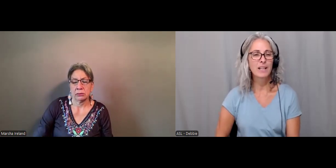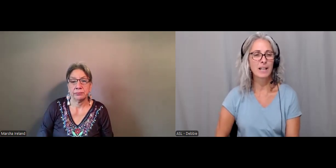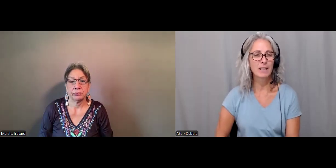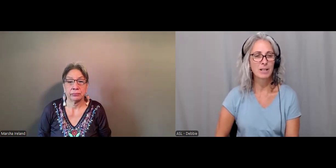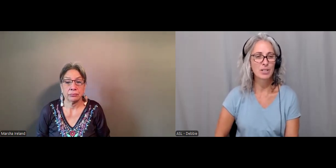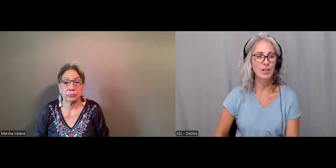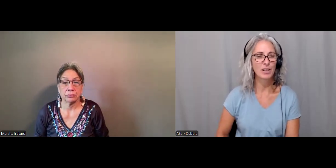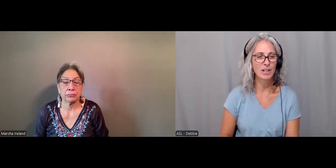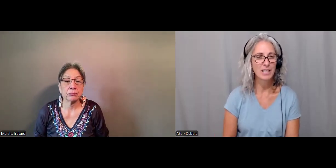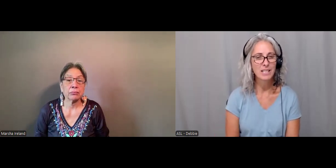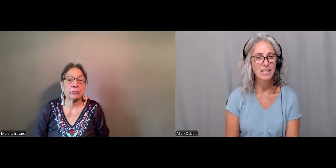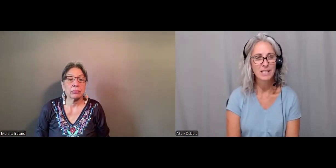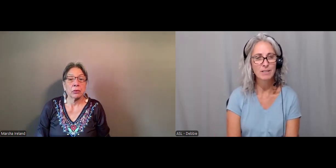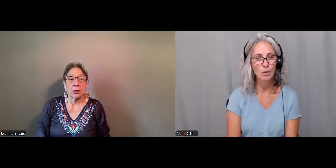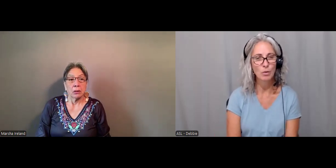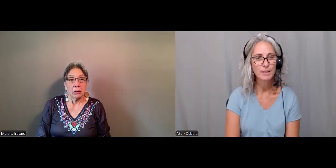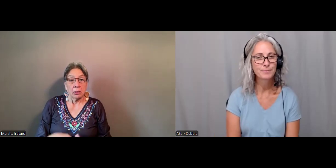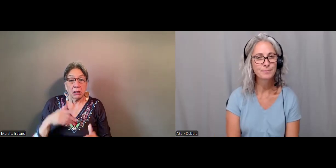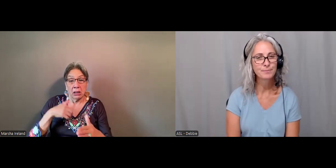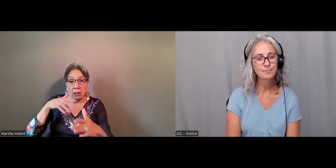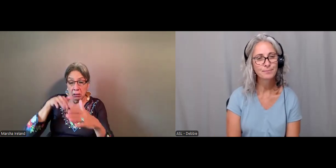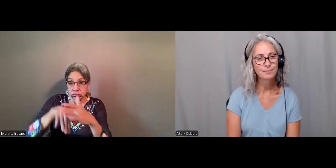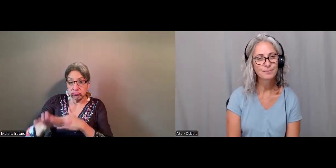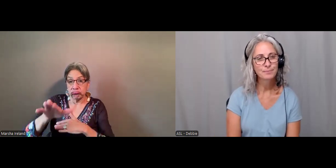Deaf. I started there in 1964.